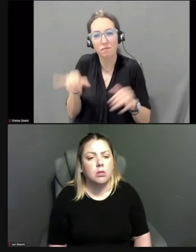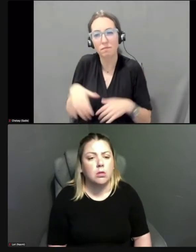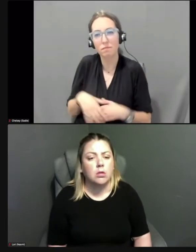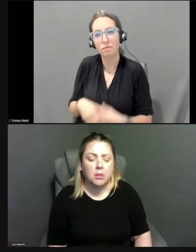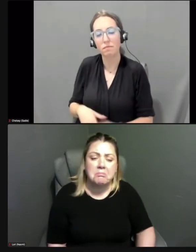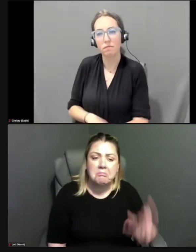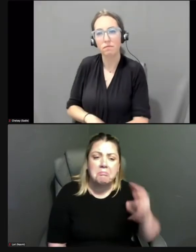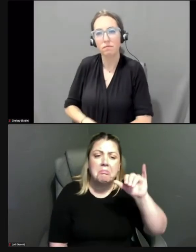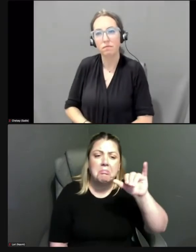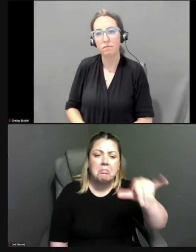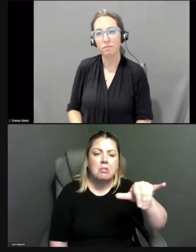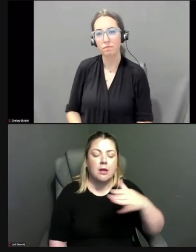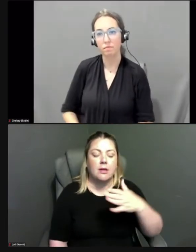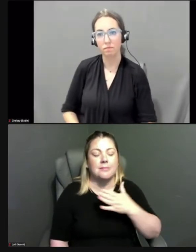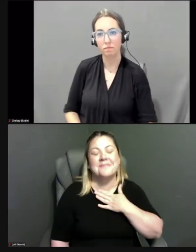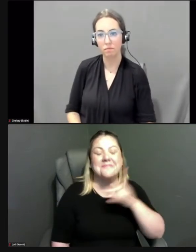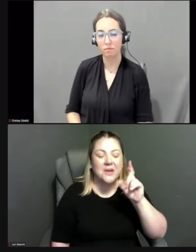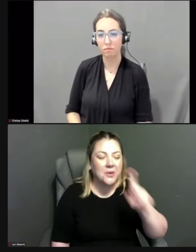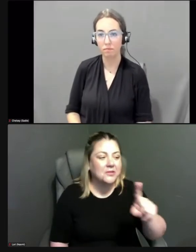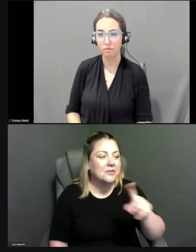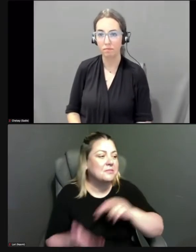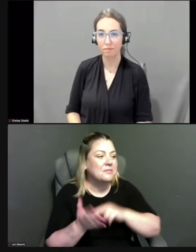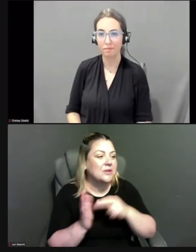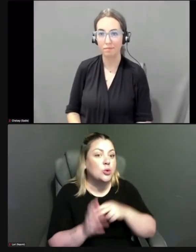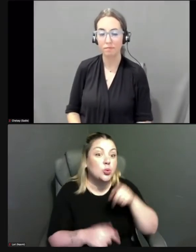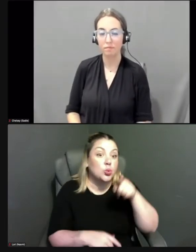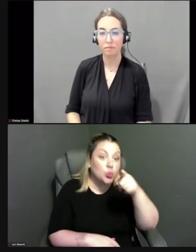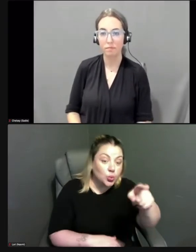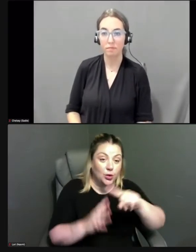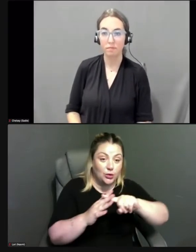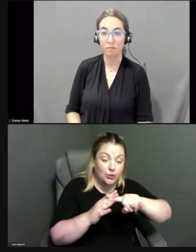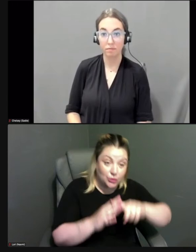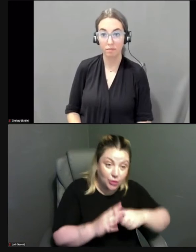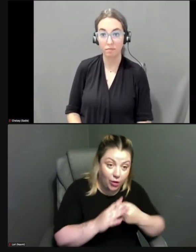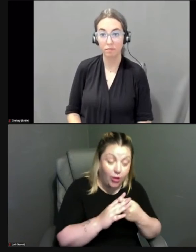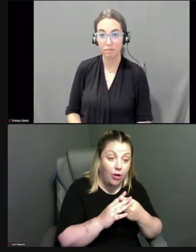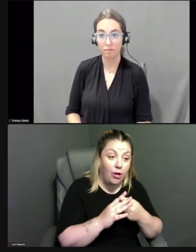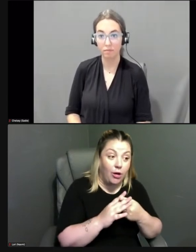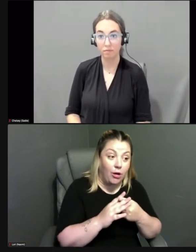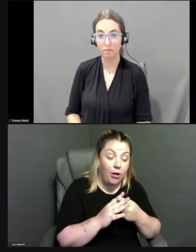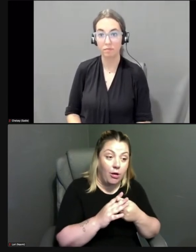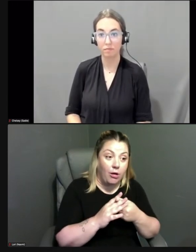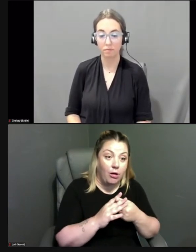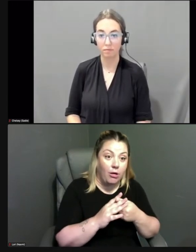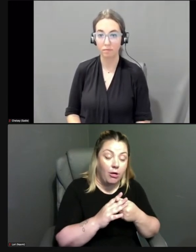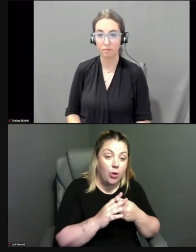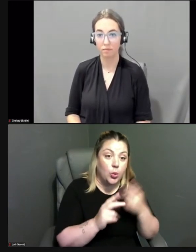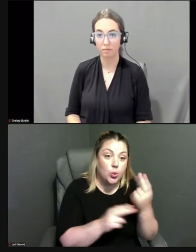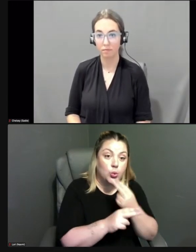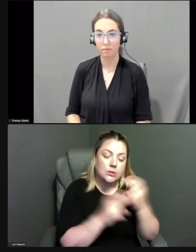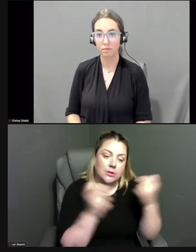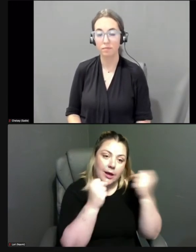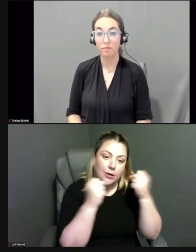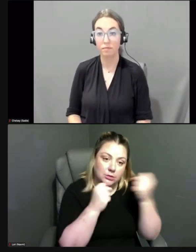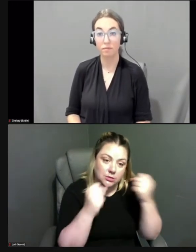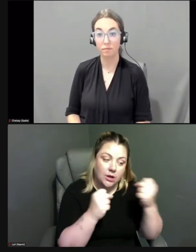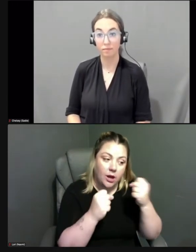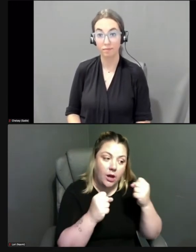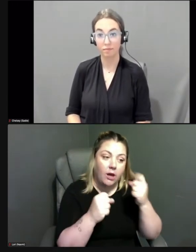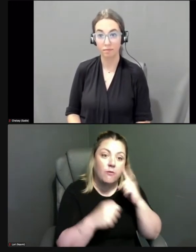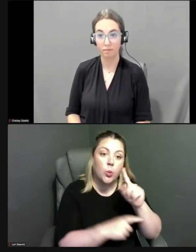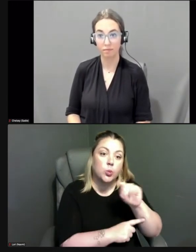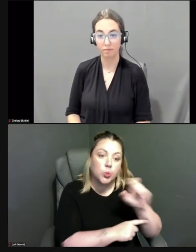at some point, like, by the time you started to use exercise as, like, this means of controlling your body, like,